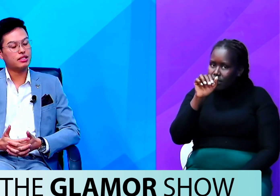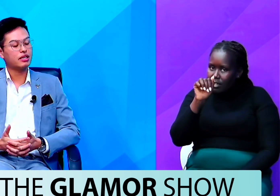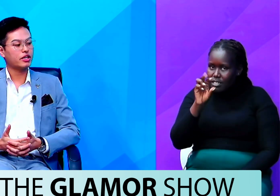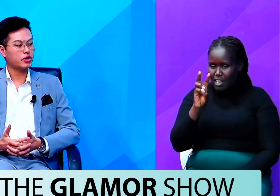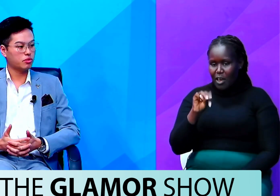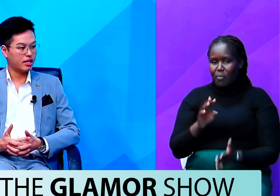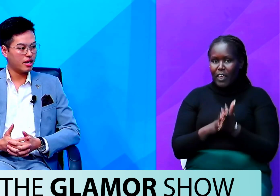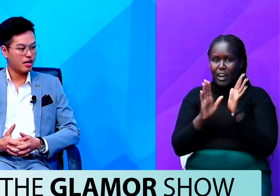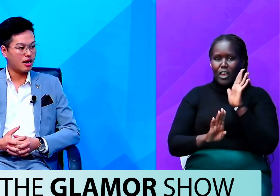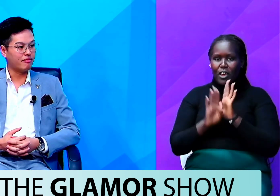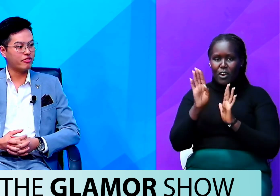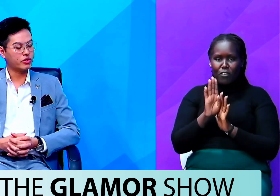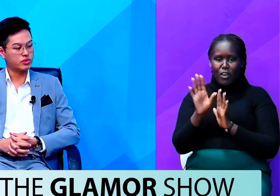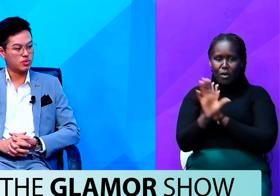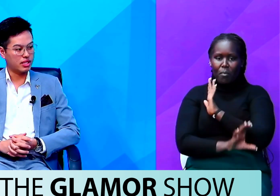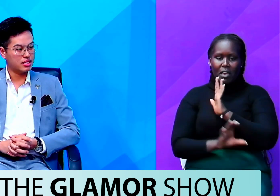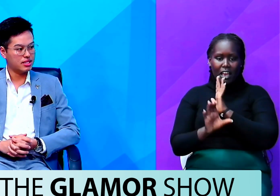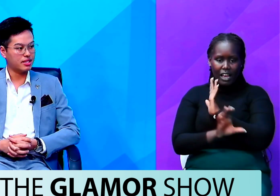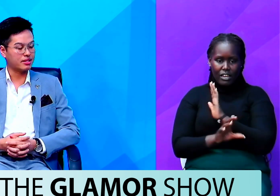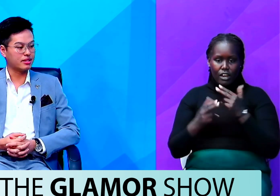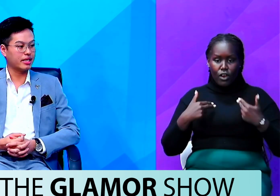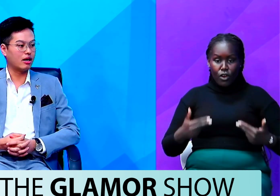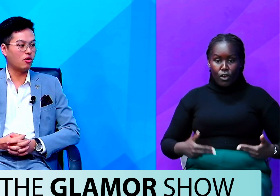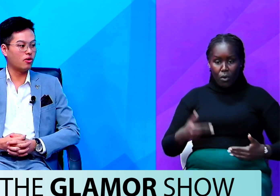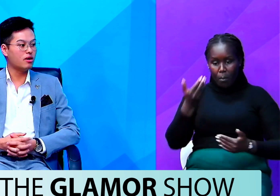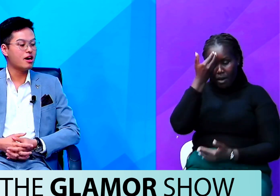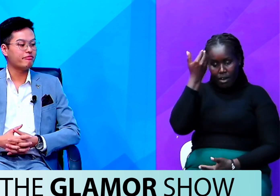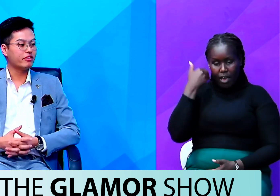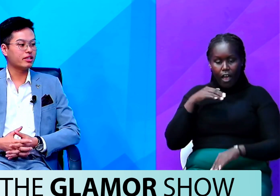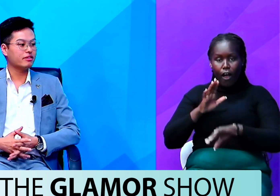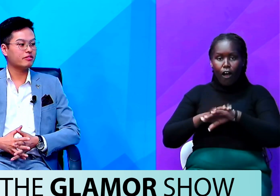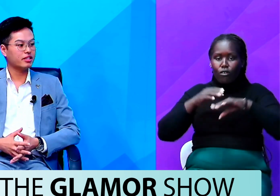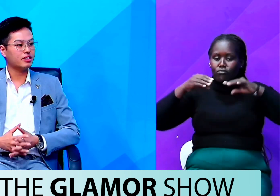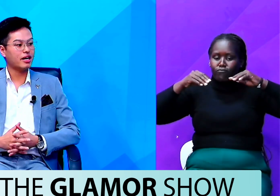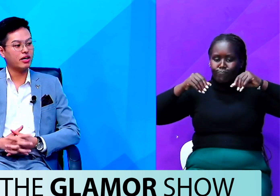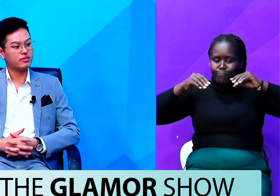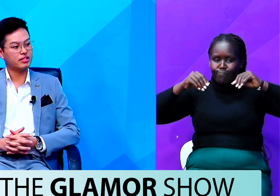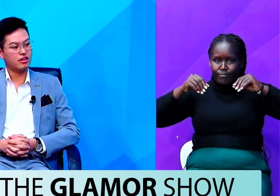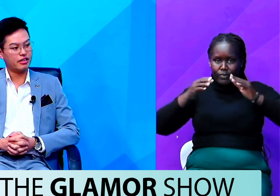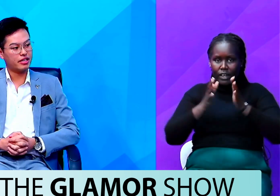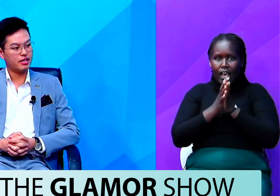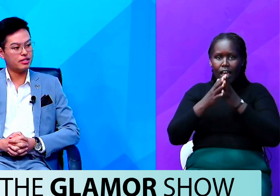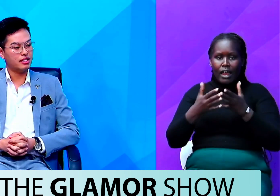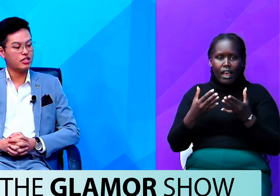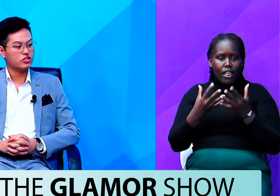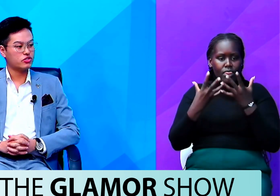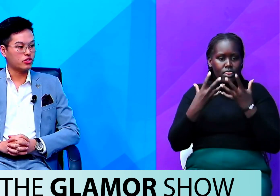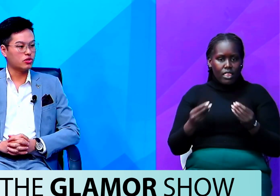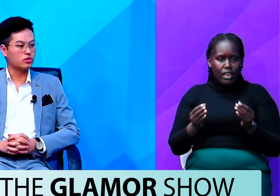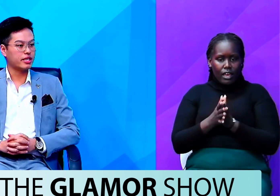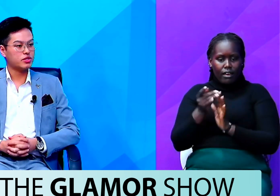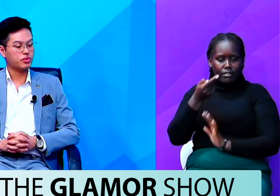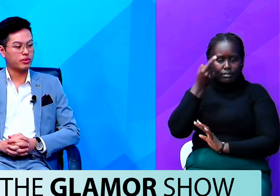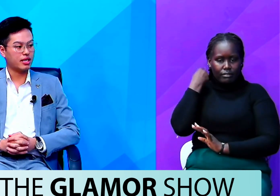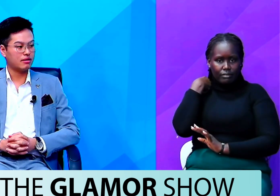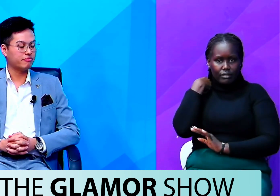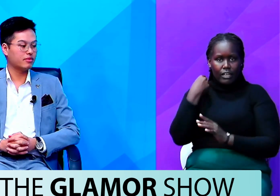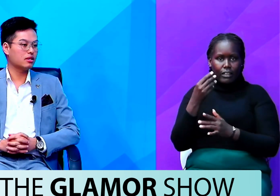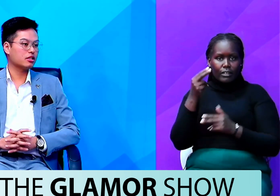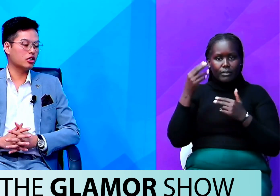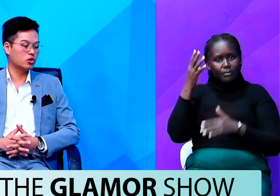Asian human hair are very good quality and they are all very thick, healthy, dark hair. So that's where